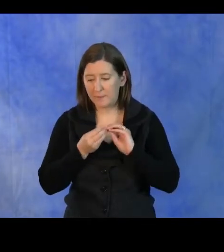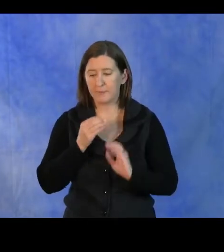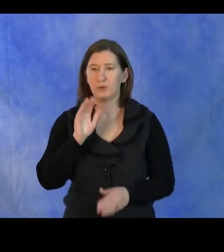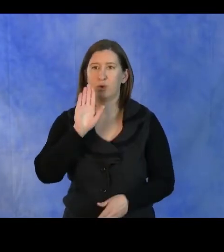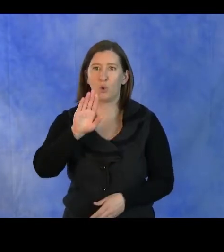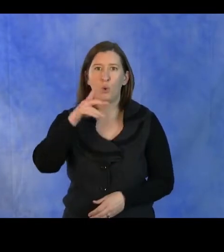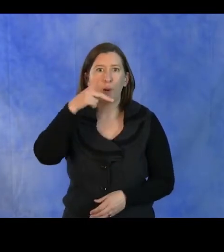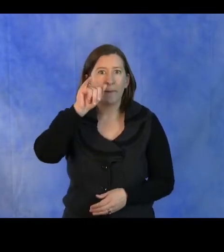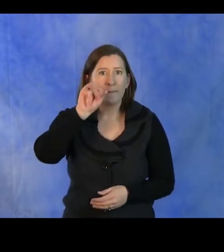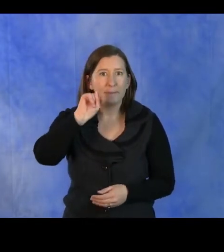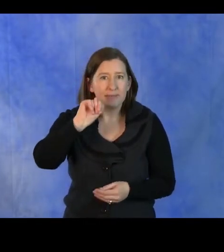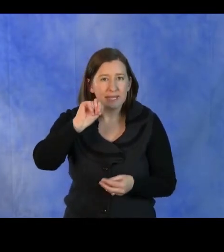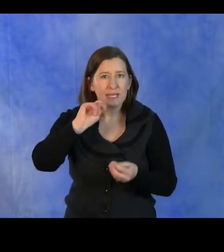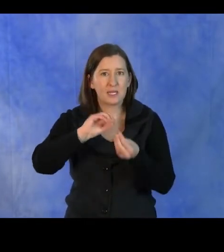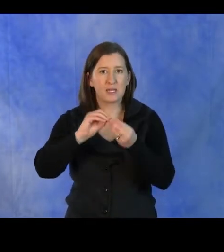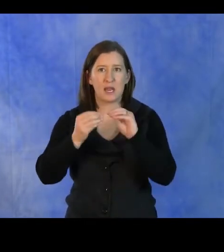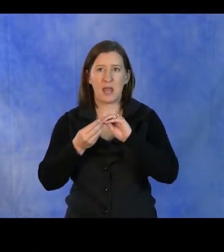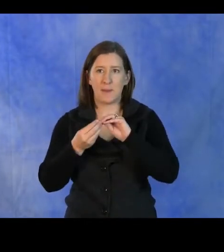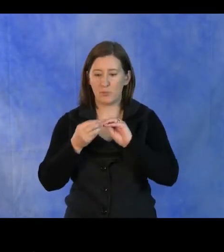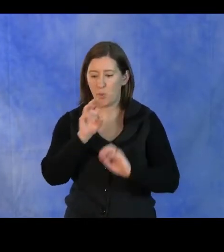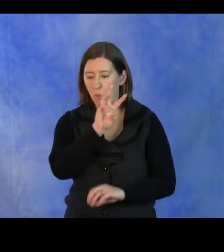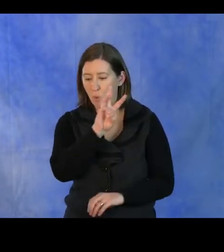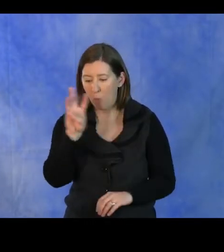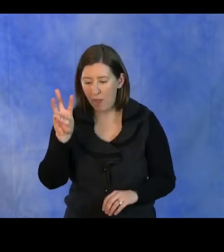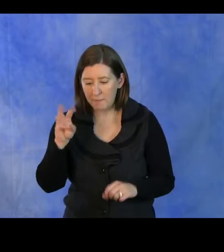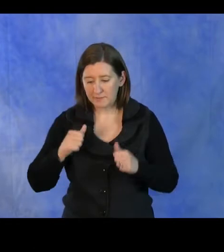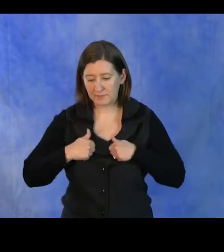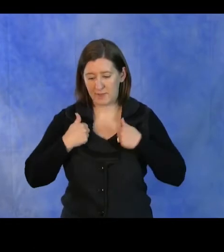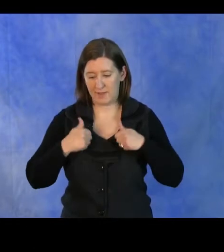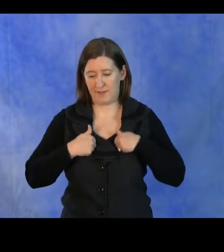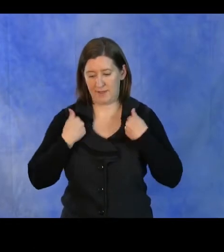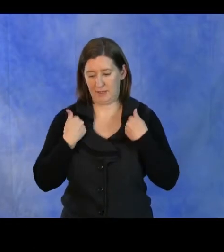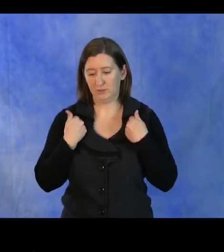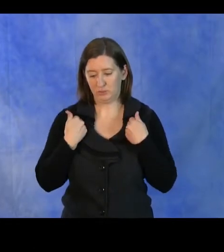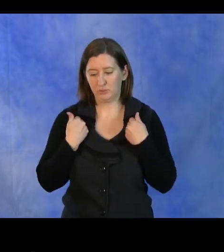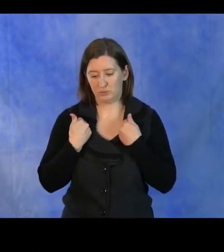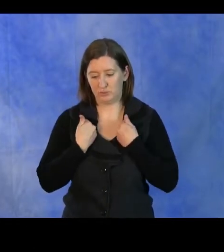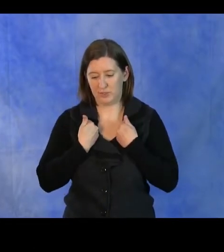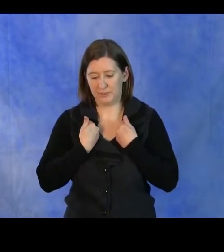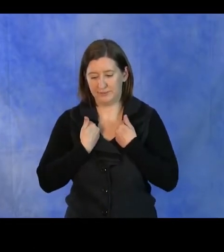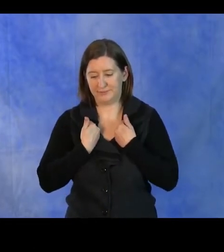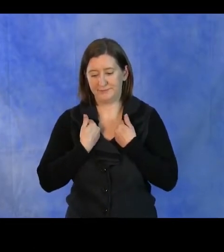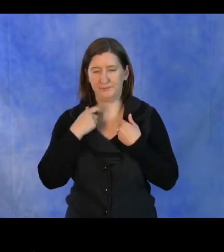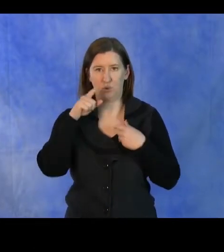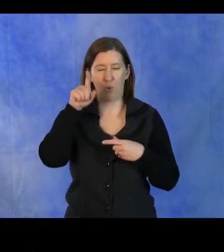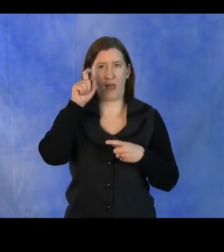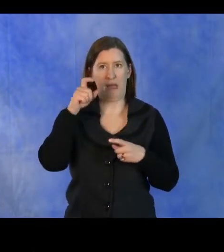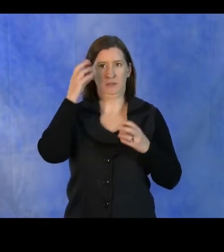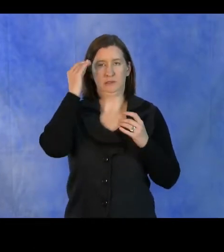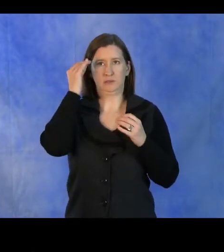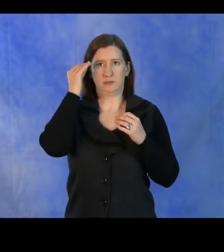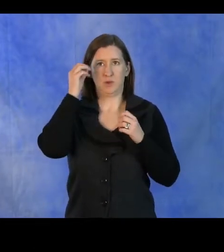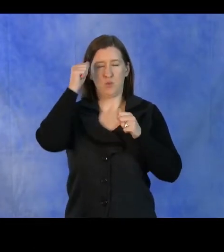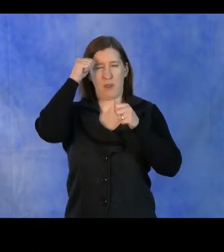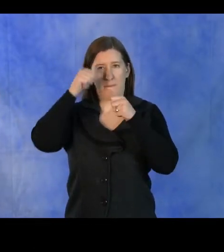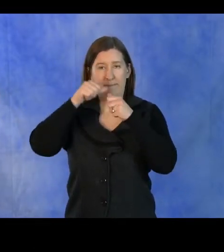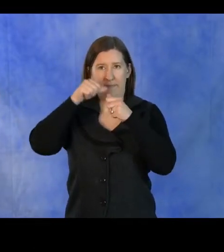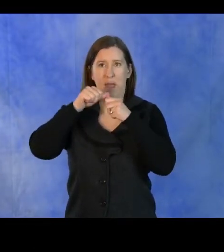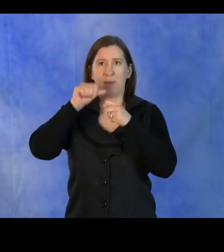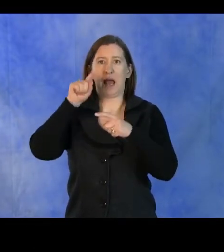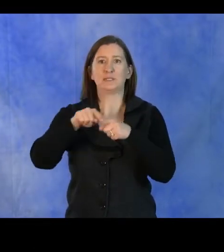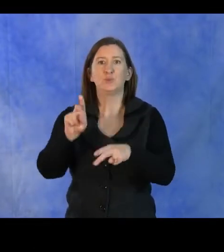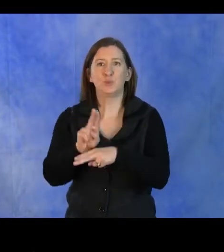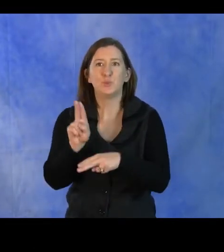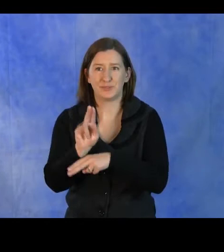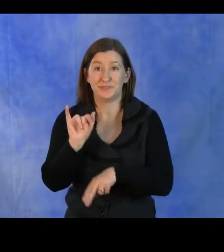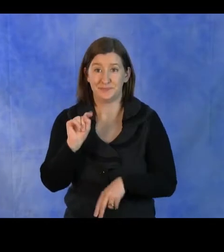When you have to memorize phone numbers or your, web address, or, you